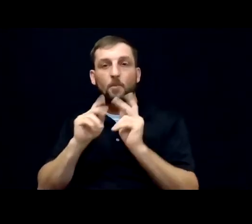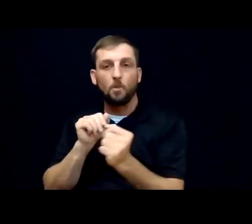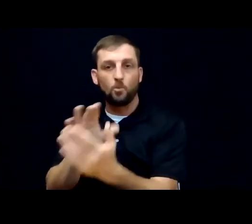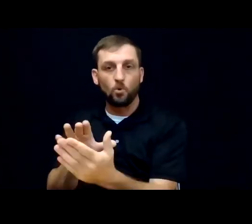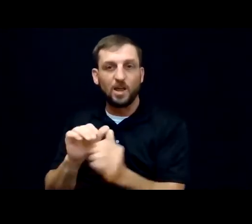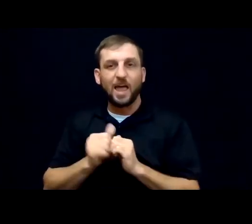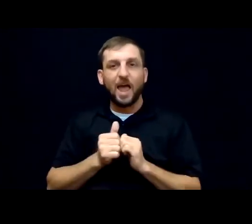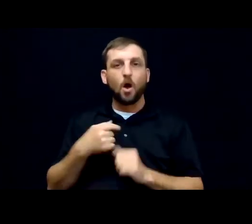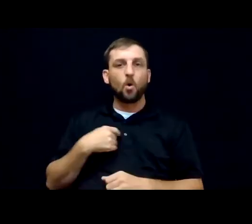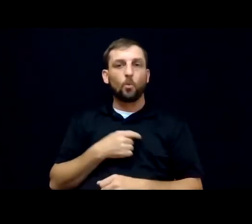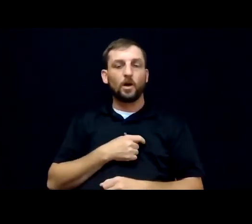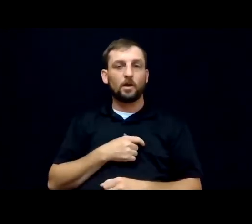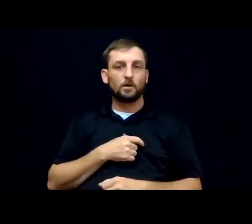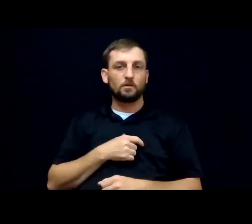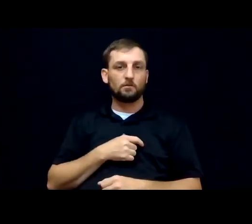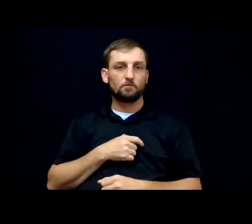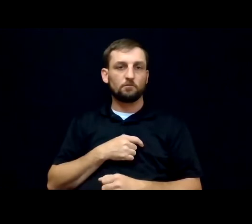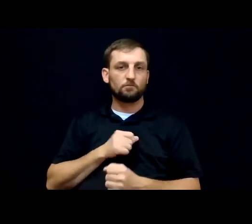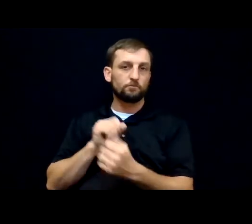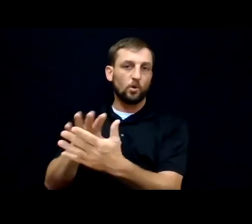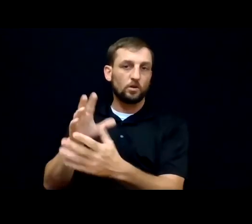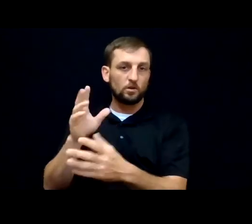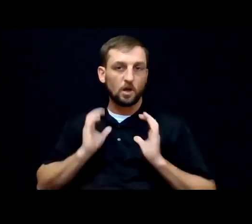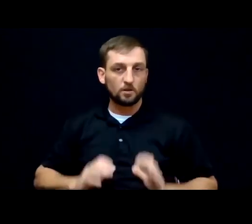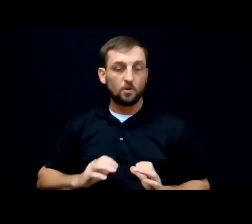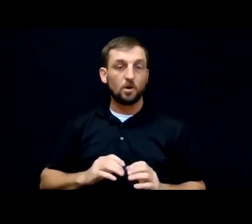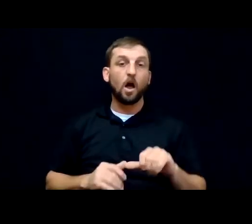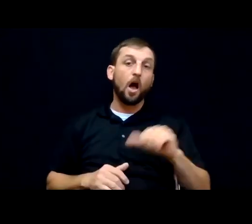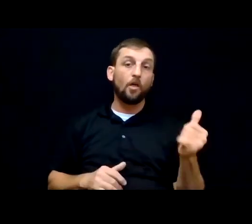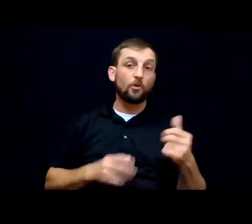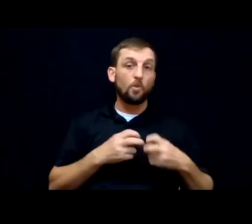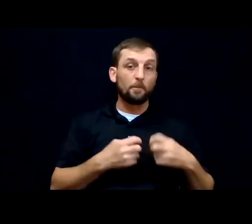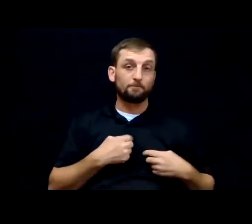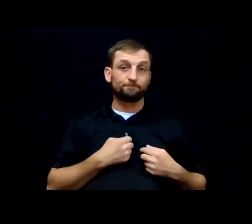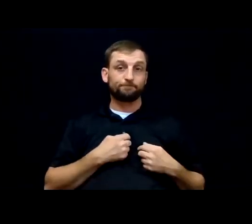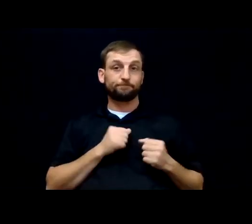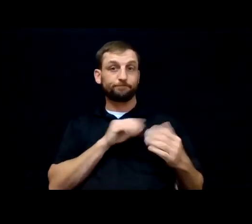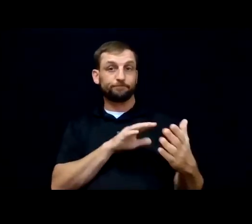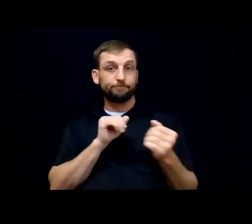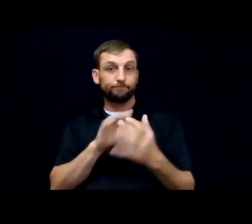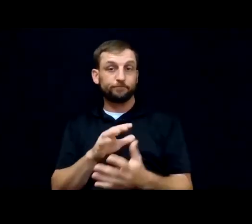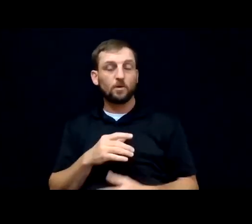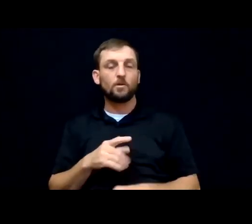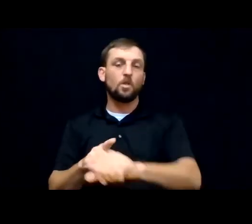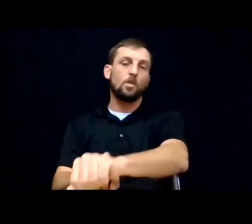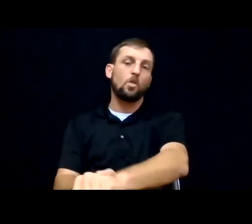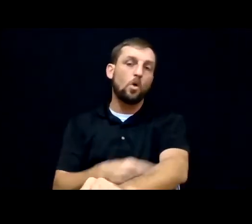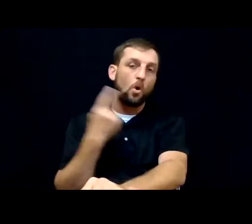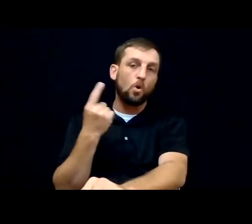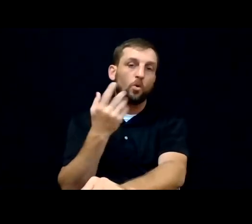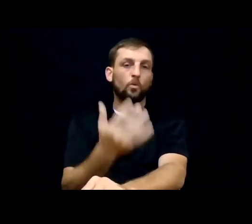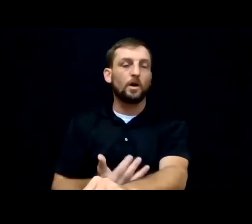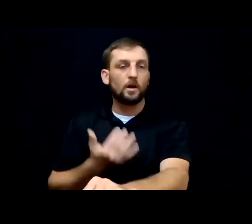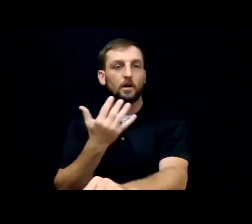with customers. Another big problem that I always faced was long wait times when I would call to schedule